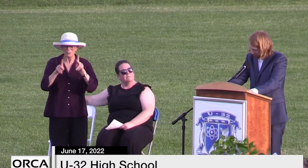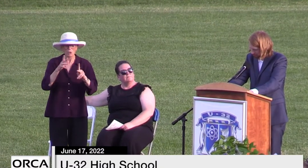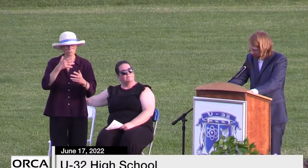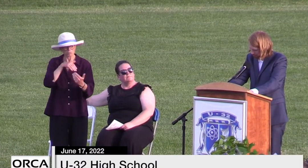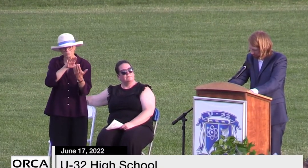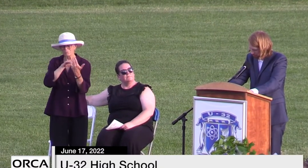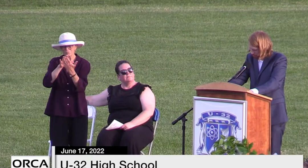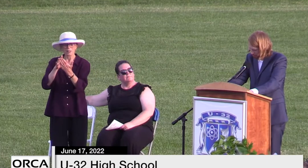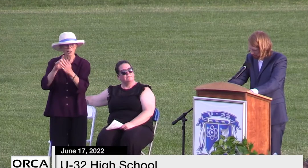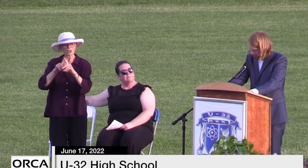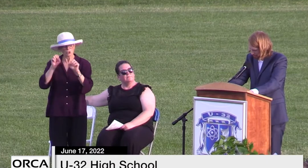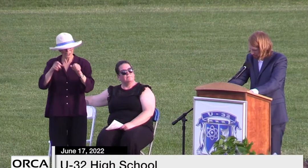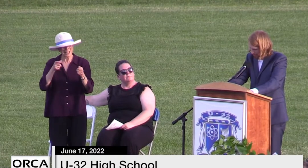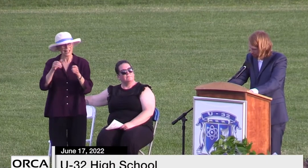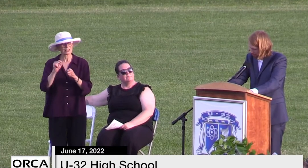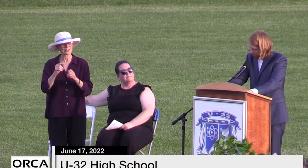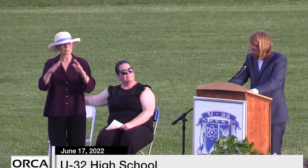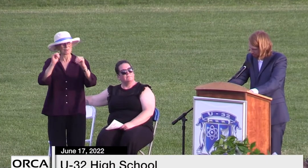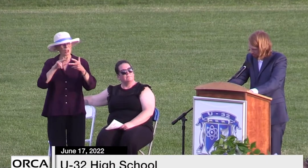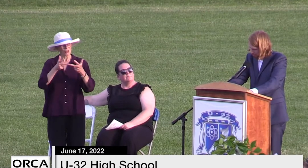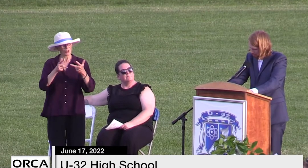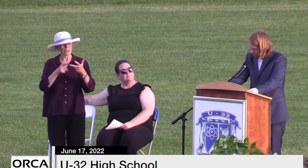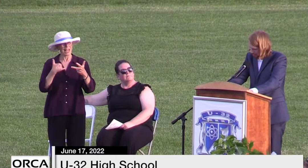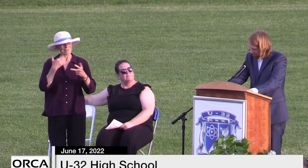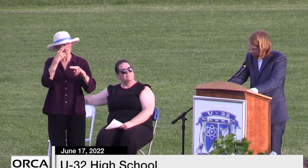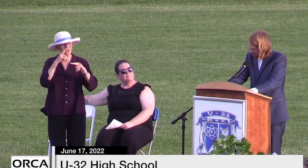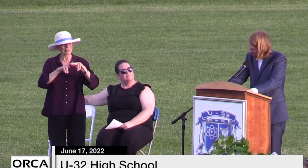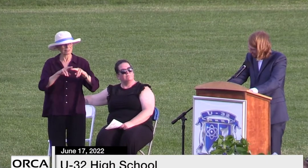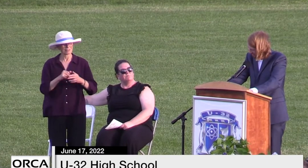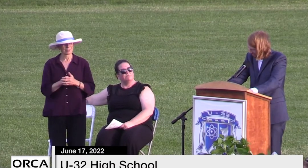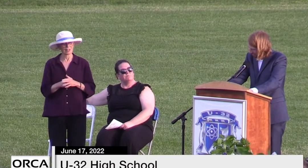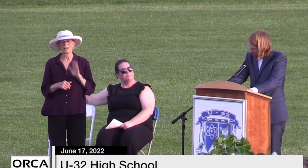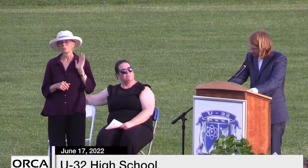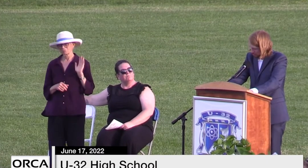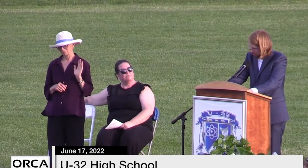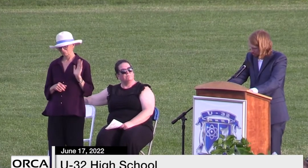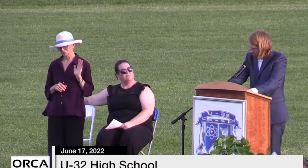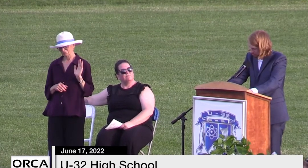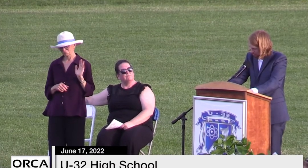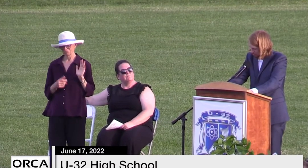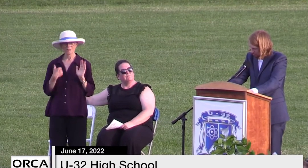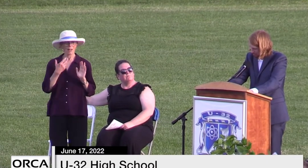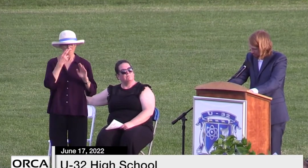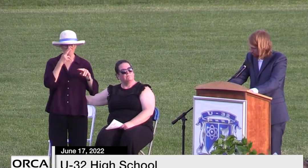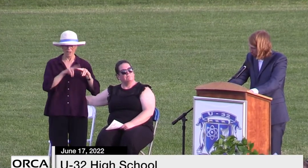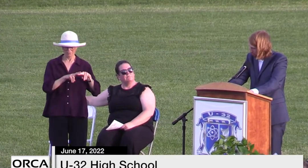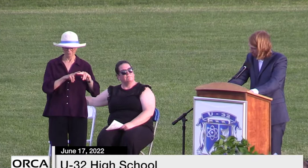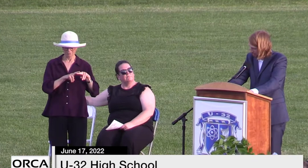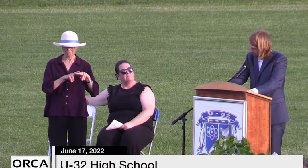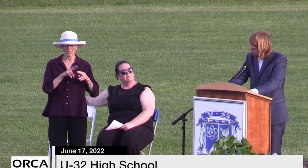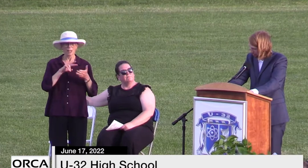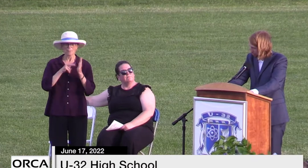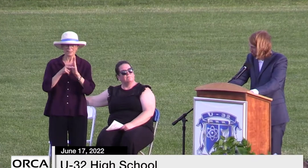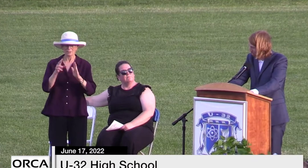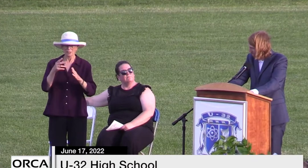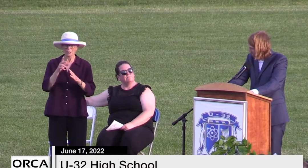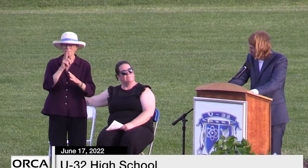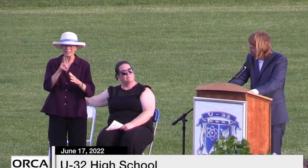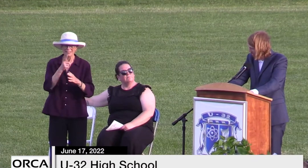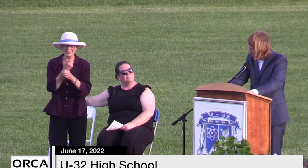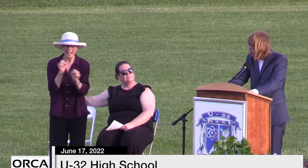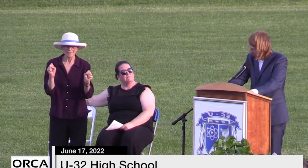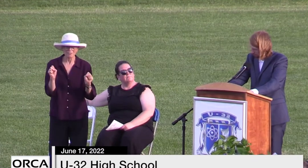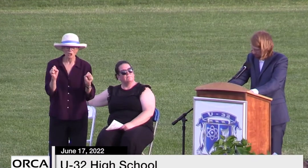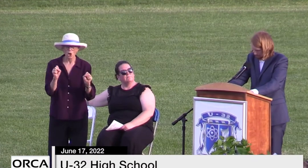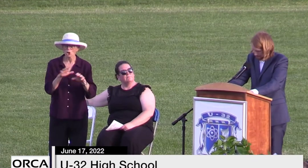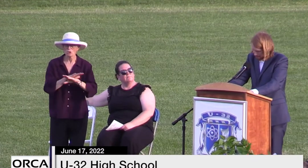it. Third, have some fun. Now, when I say that, I want to make sure that you will be safe. Do not